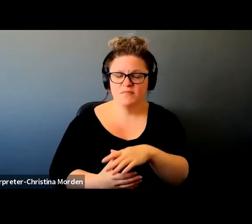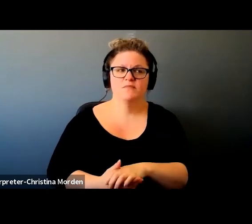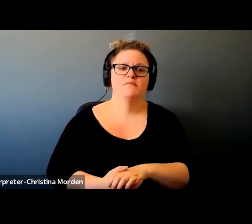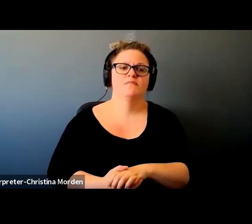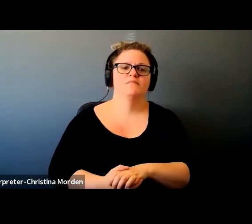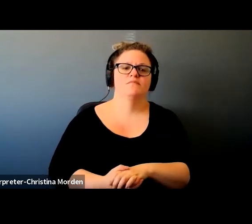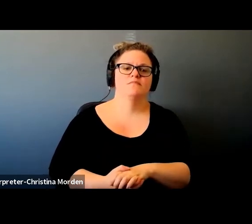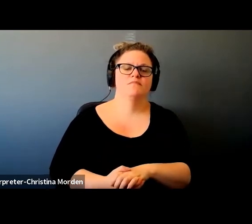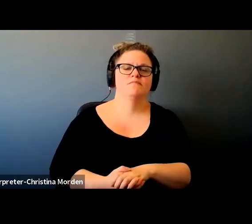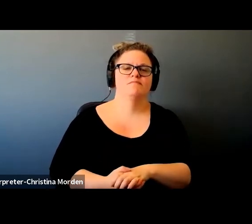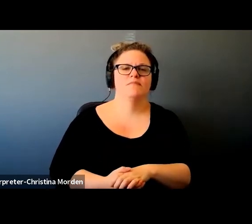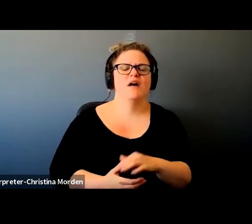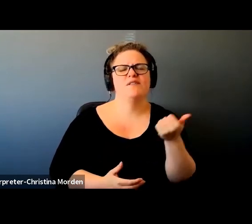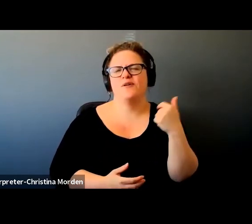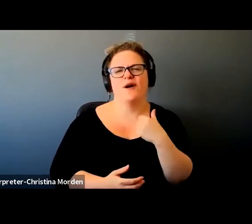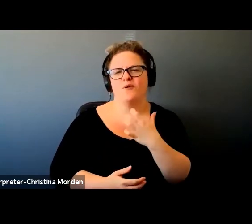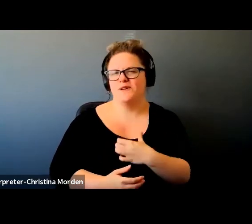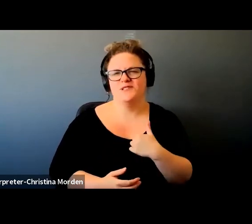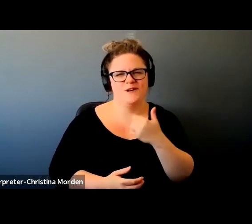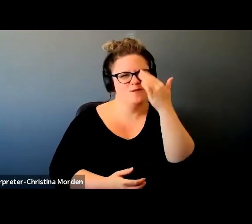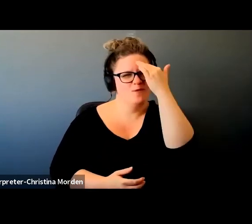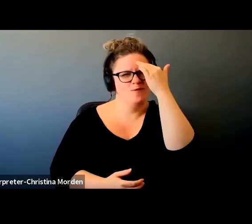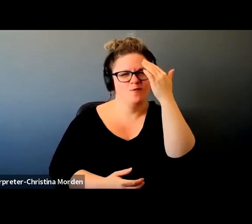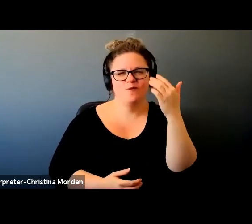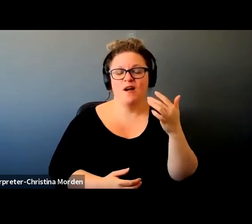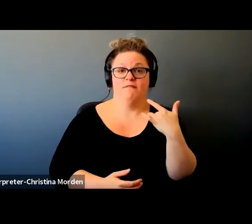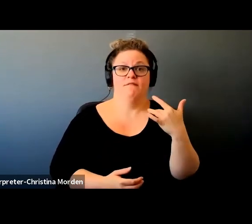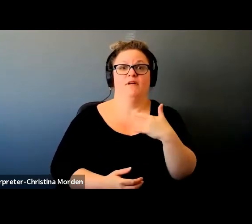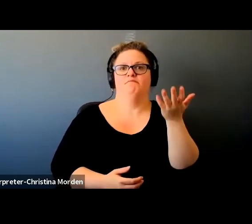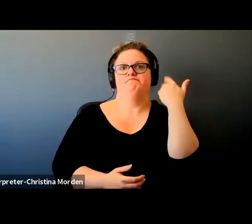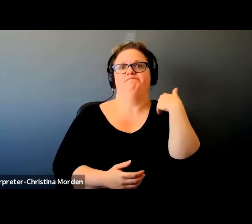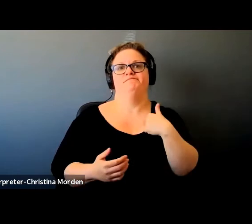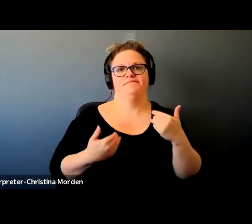really wish I knew, because I feel like I was, again, super naive, is